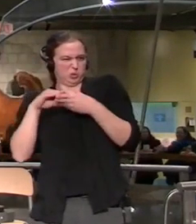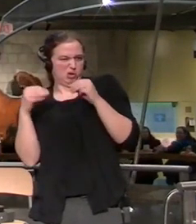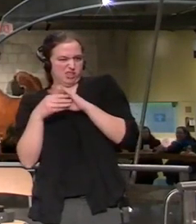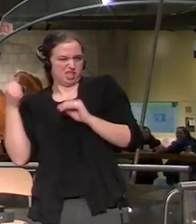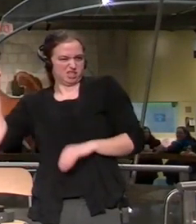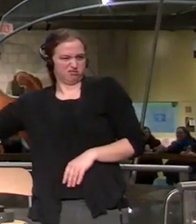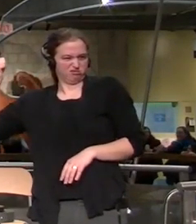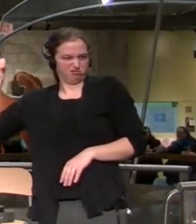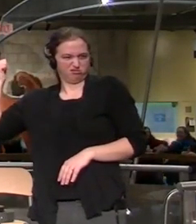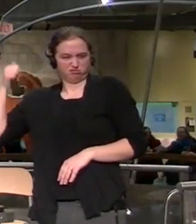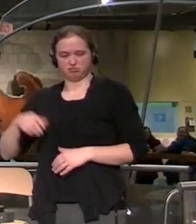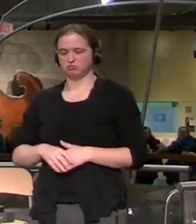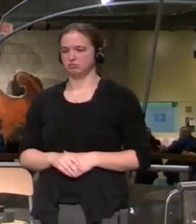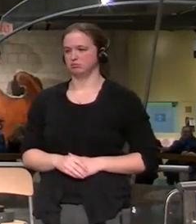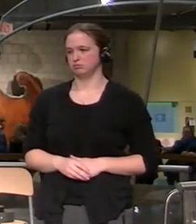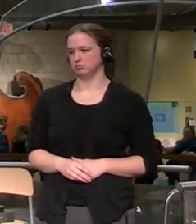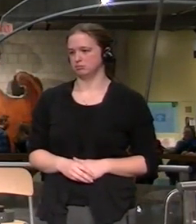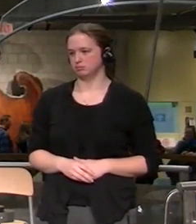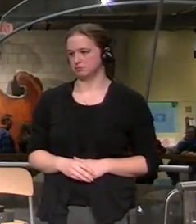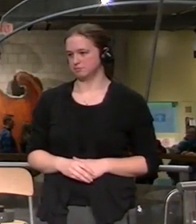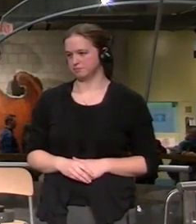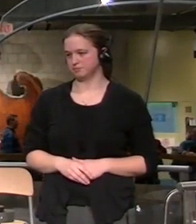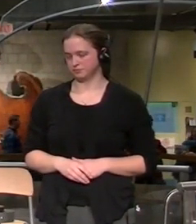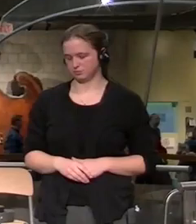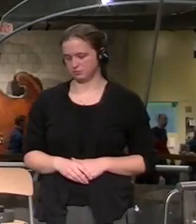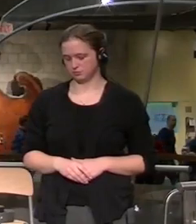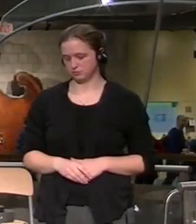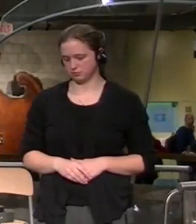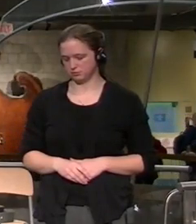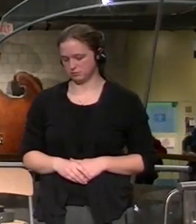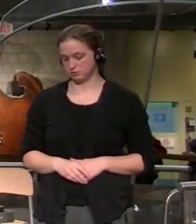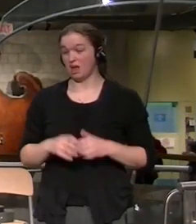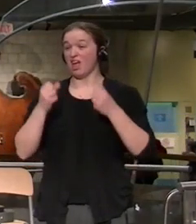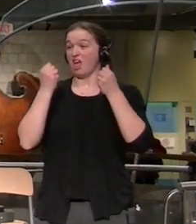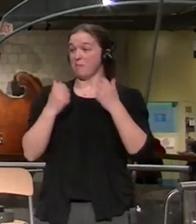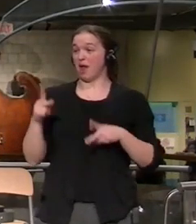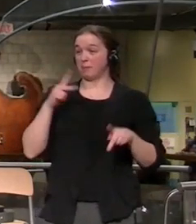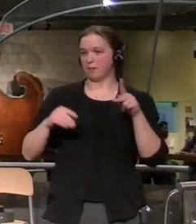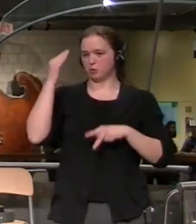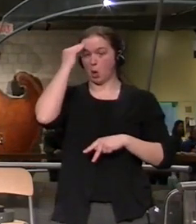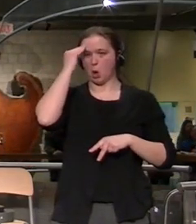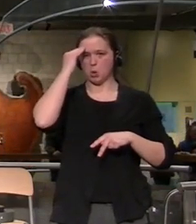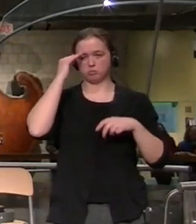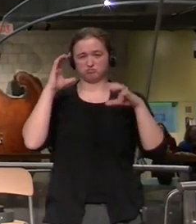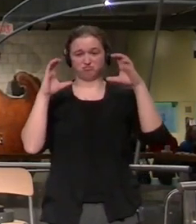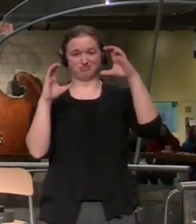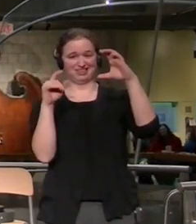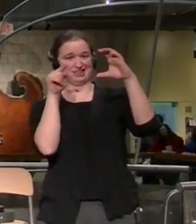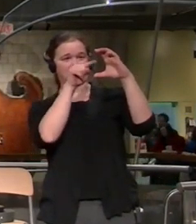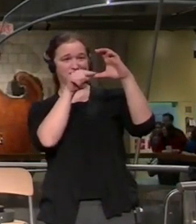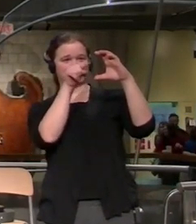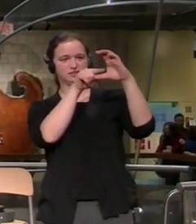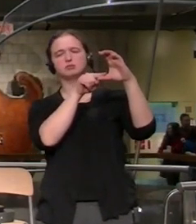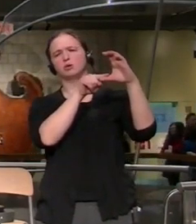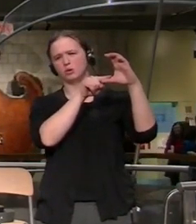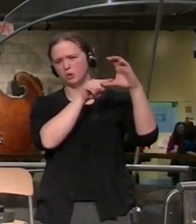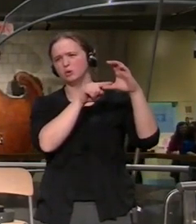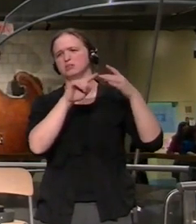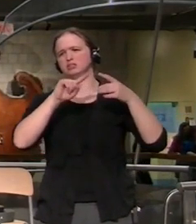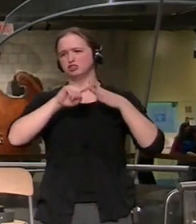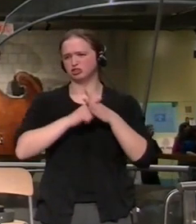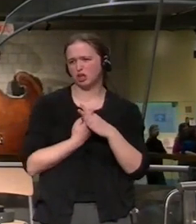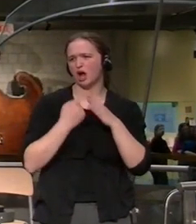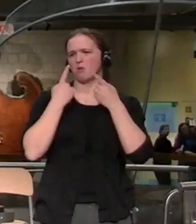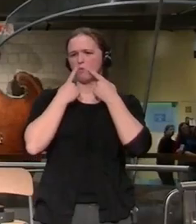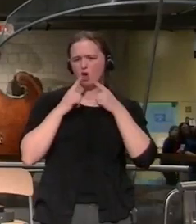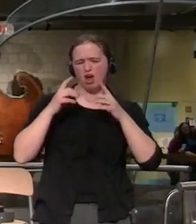It's not a surprise, it's not a secret. A lot of people know that the frontal lobe is coming online during adolescence. A lot of reason to take care of